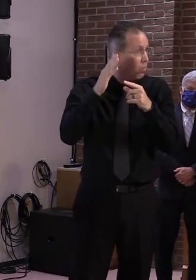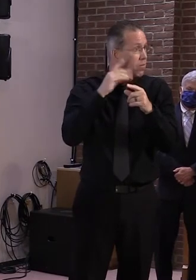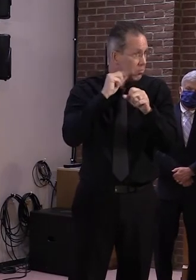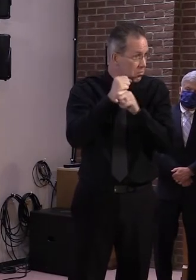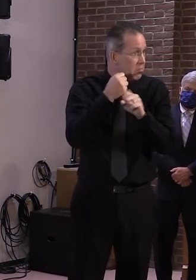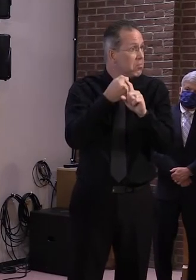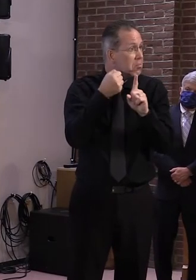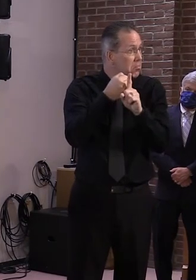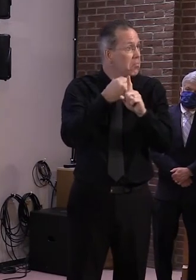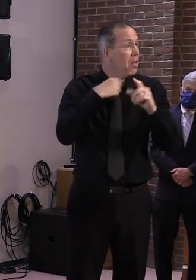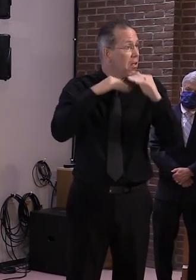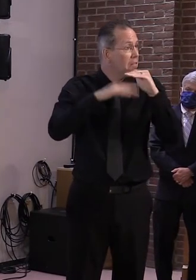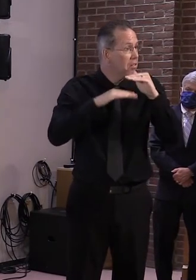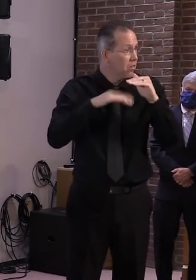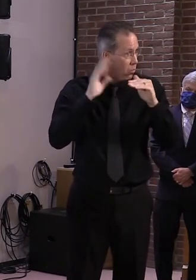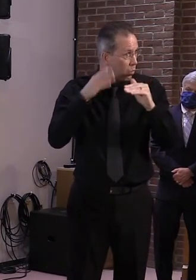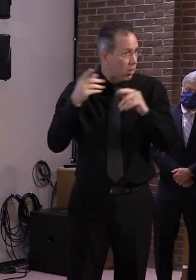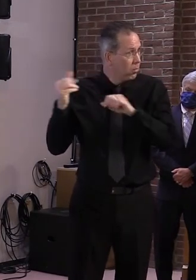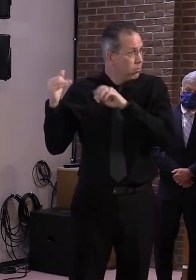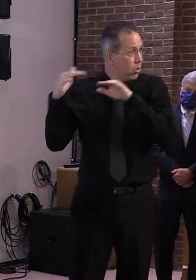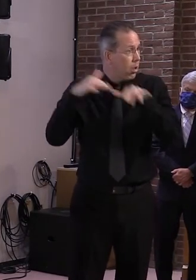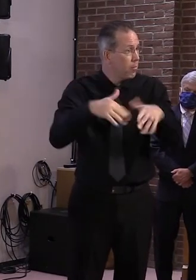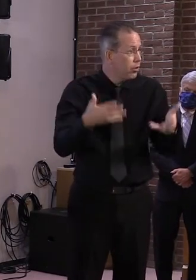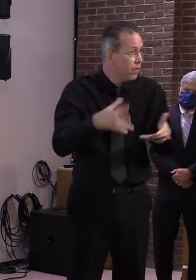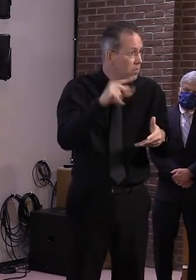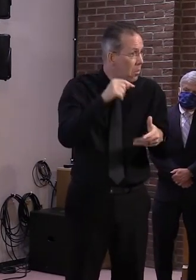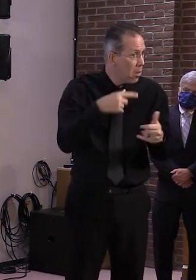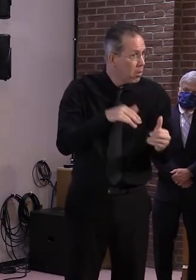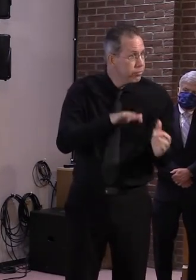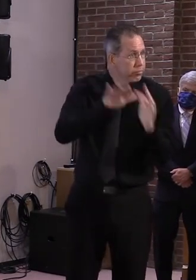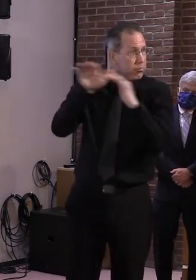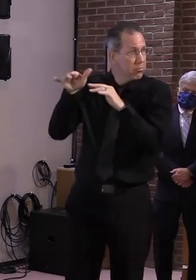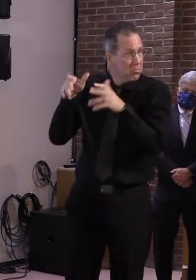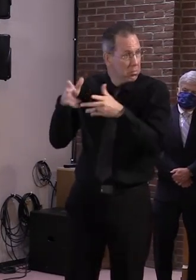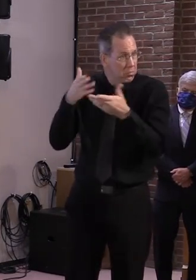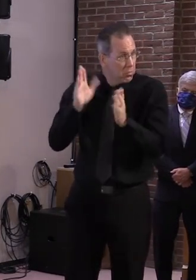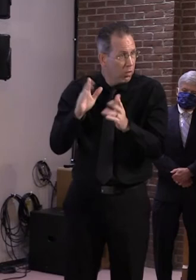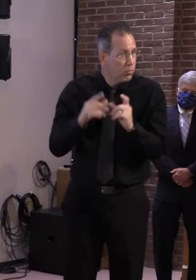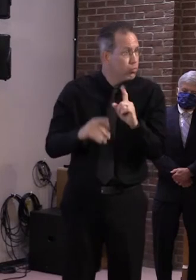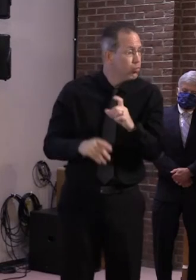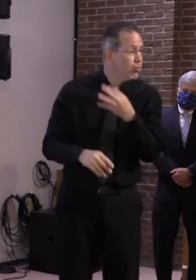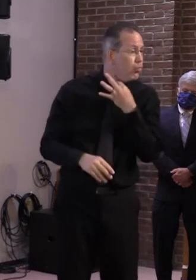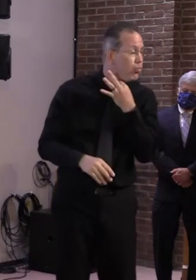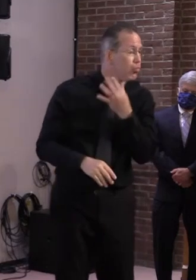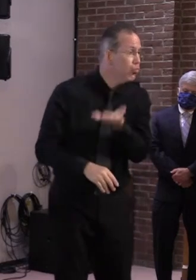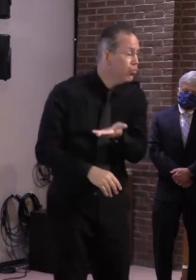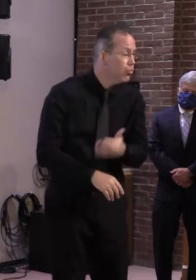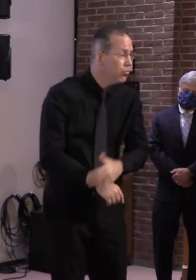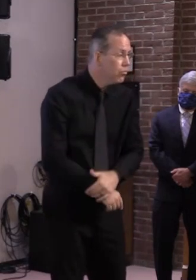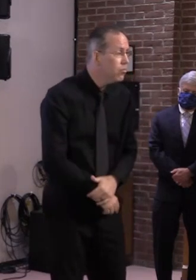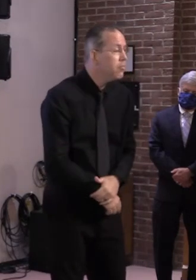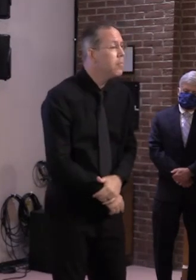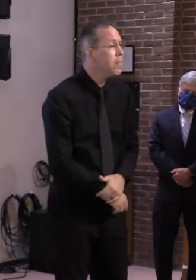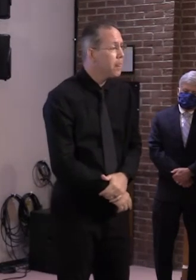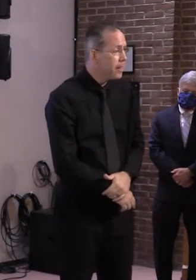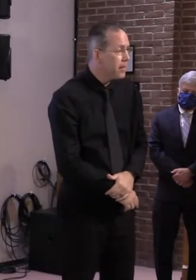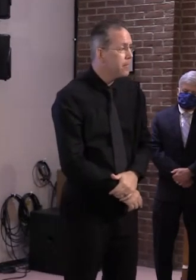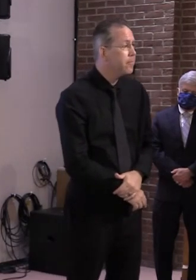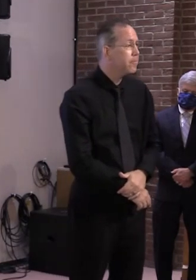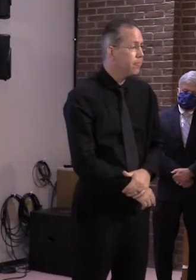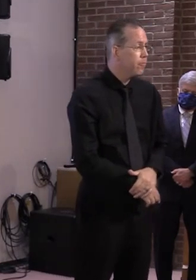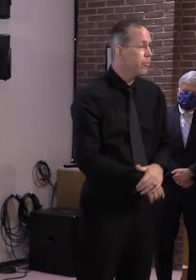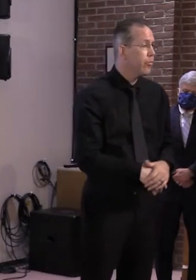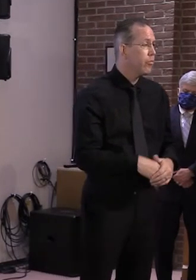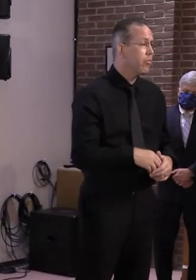open? The first part of your question, I have no idea other than it was mutually agreed upon. So I